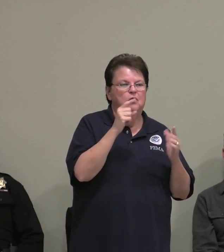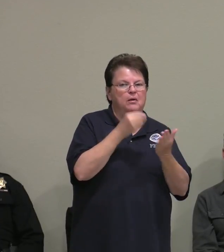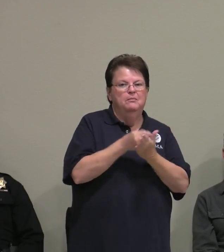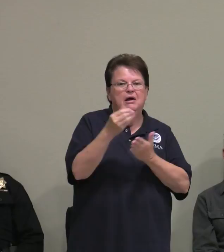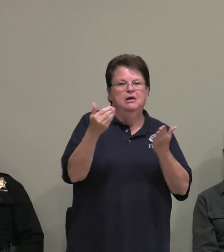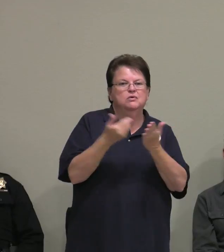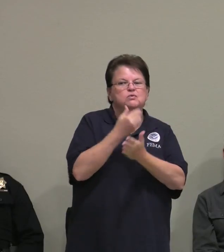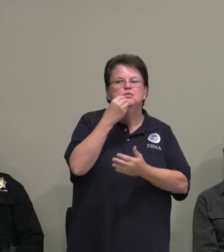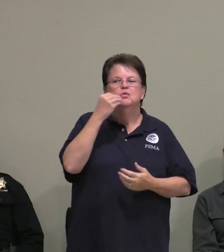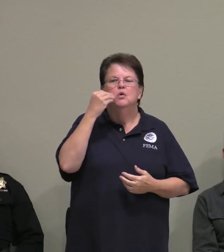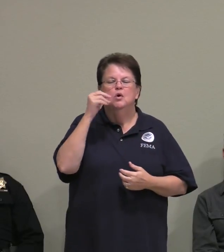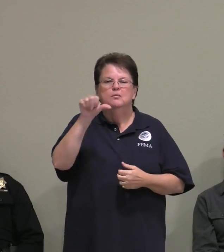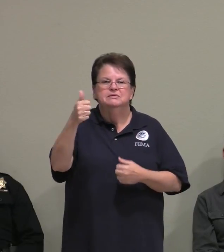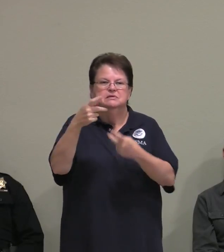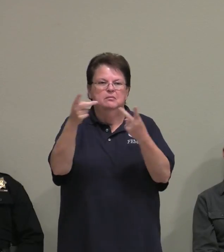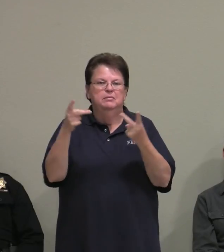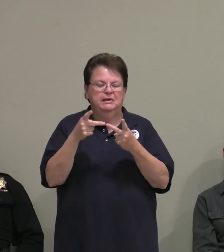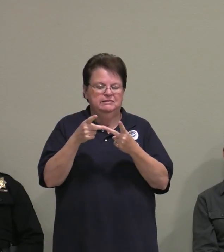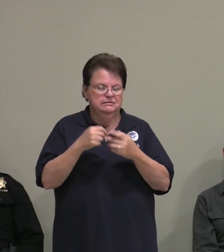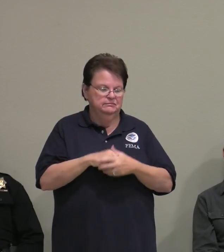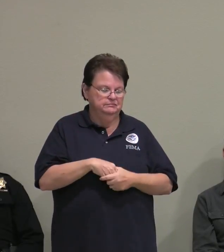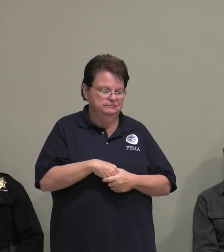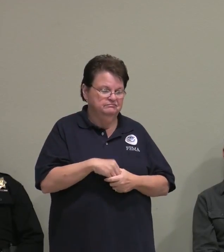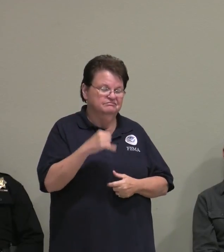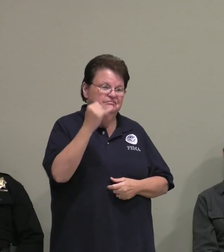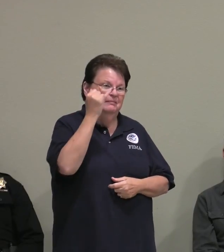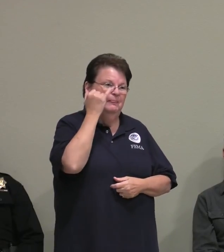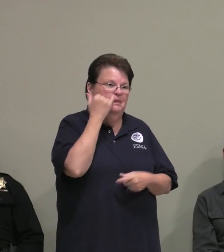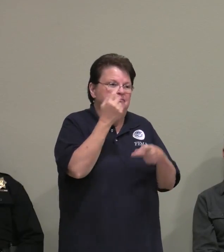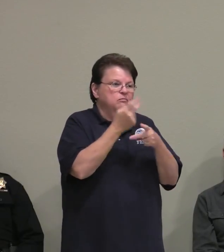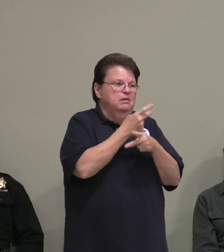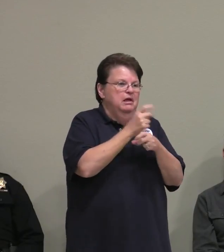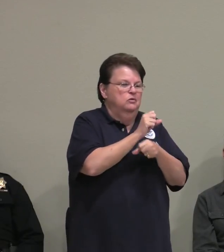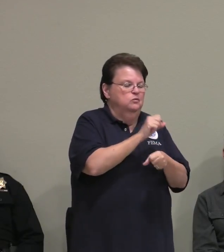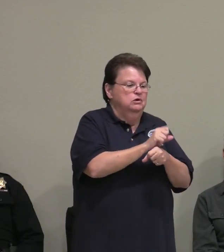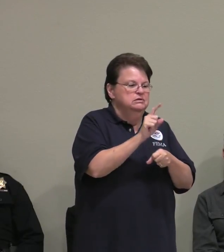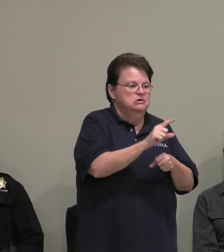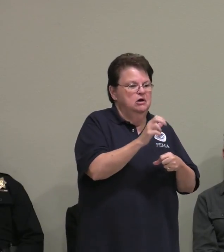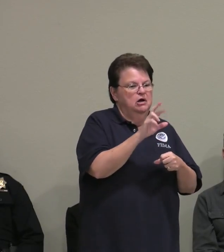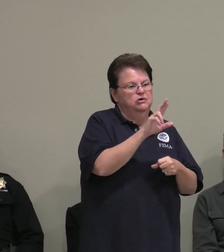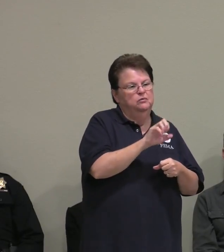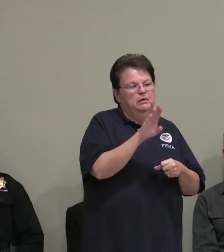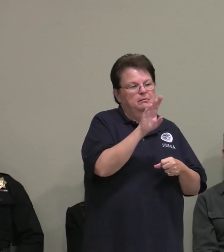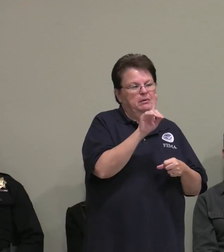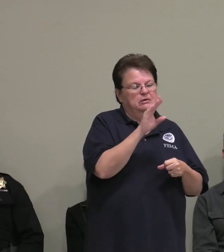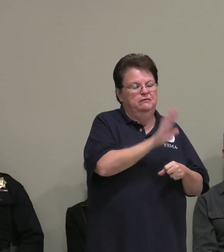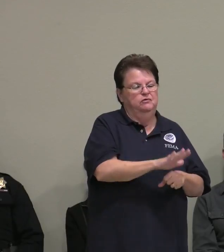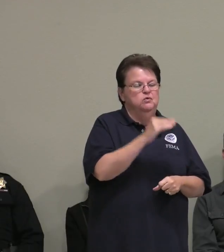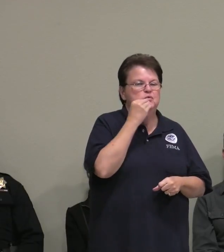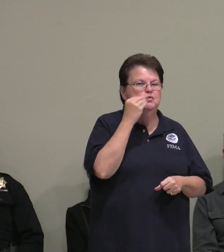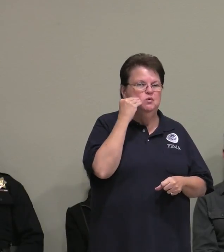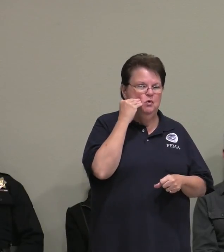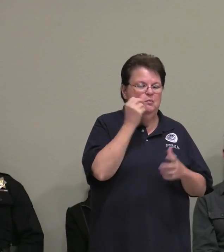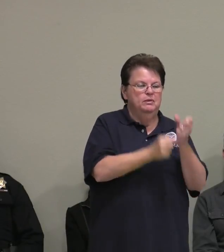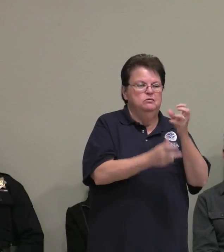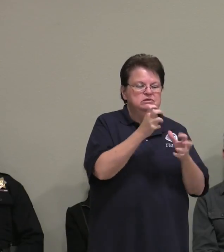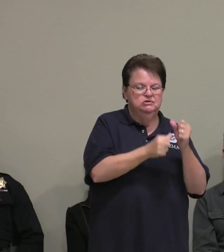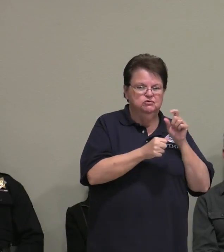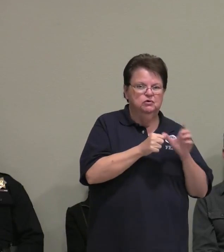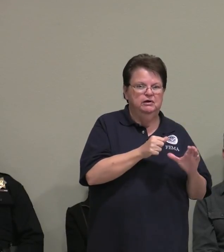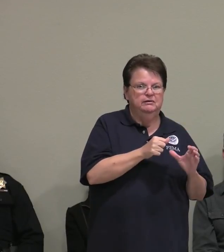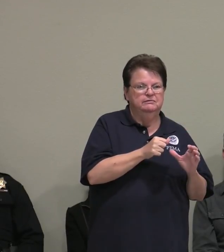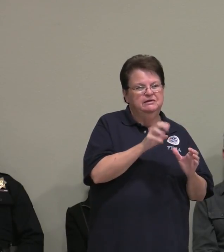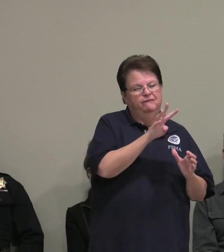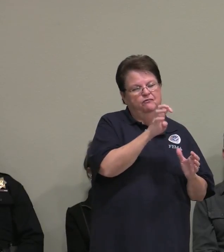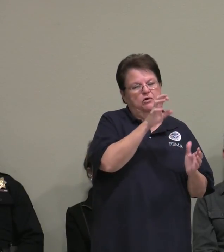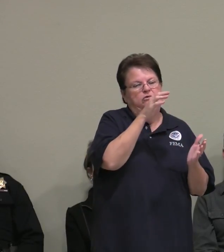new home somewhere. So if your math works out on your rebuild of your current home that was destroyed, let's